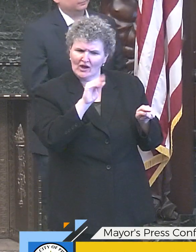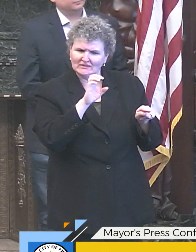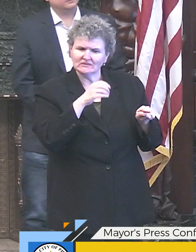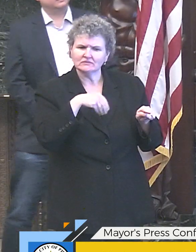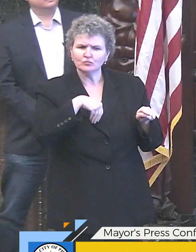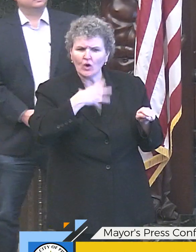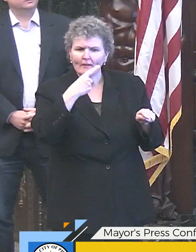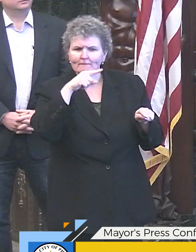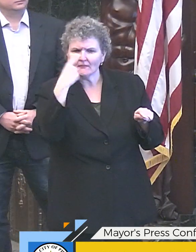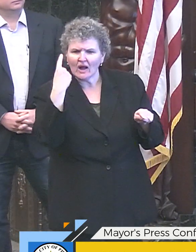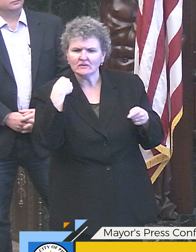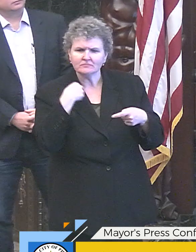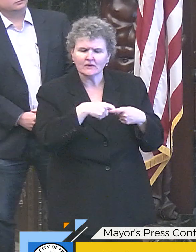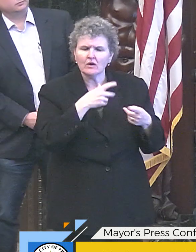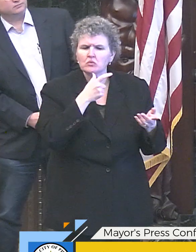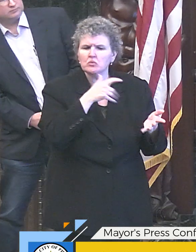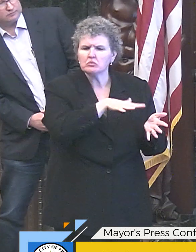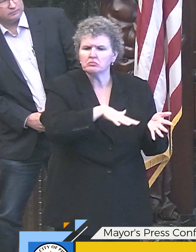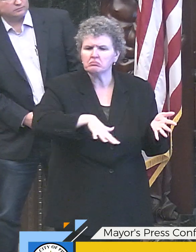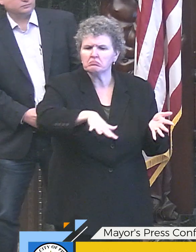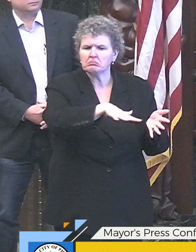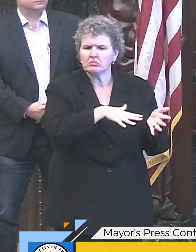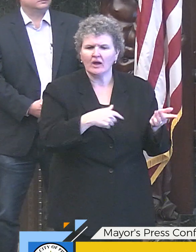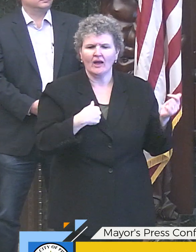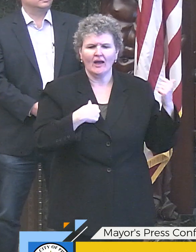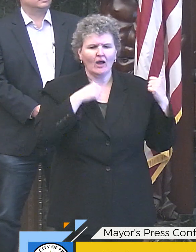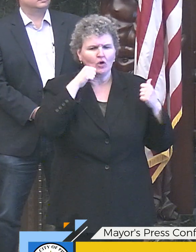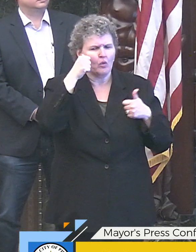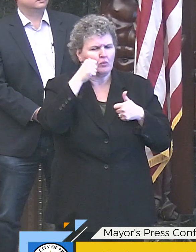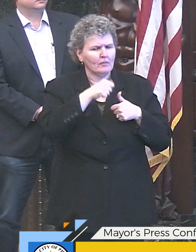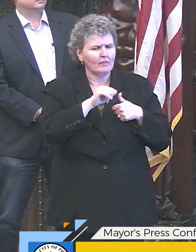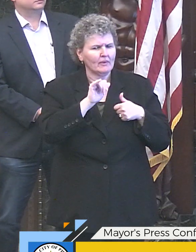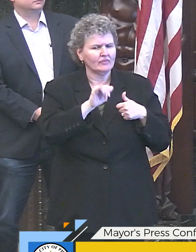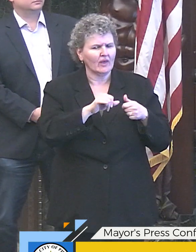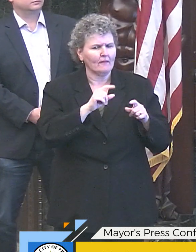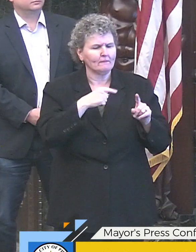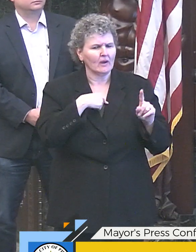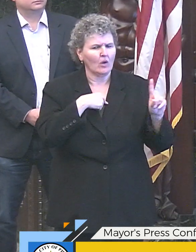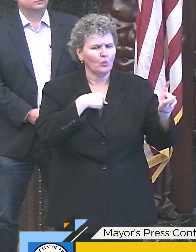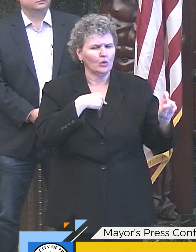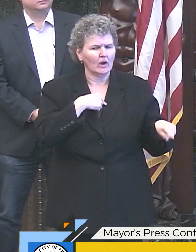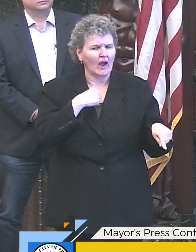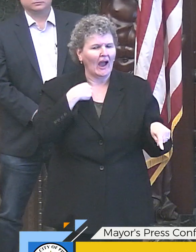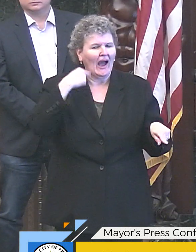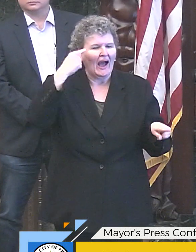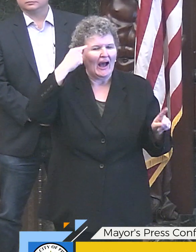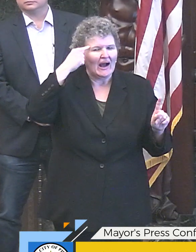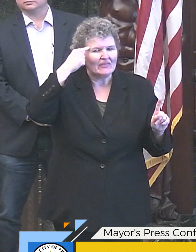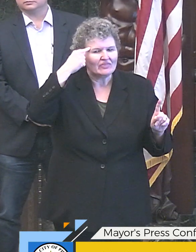I don't remember if they're getting the request. If I did, then we didn't follow up on it, but I believe we have that, and we will try to follow up with you on that. Thank